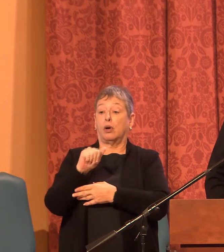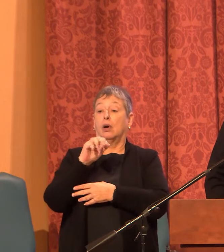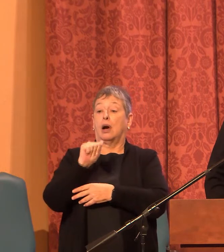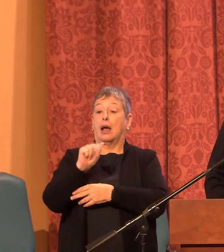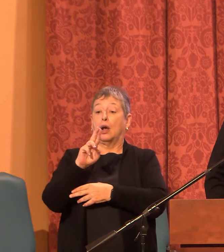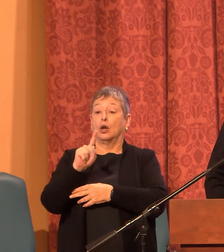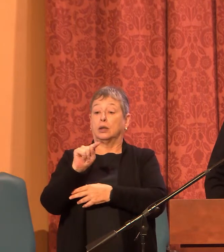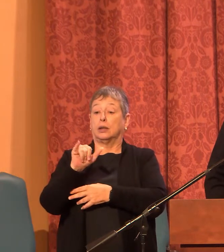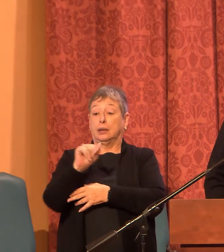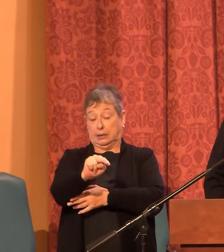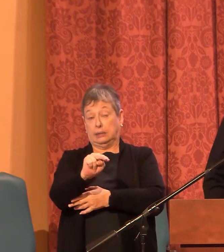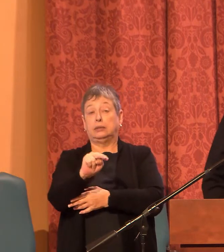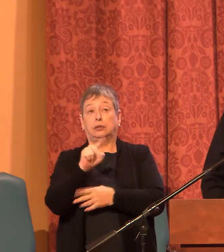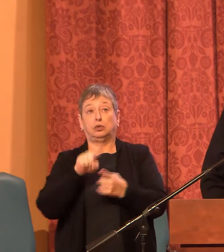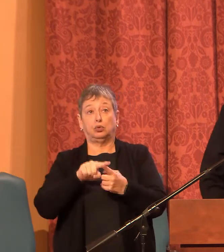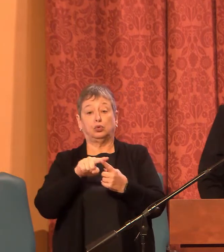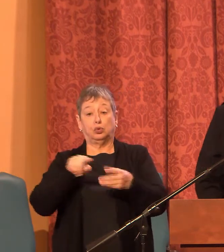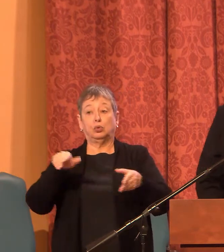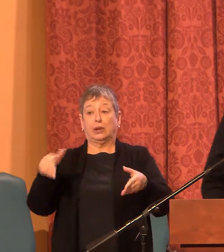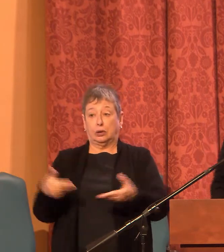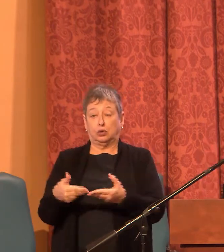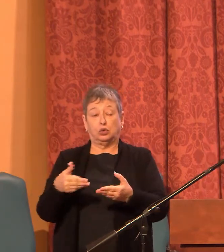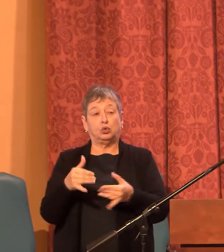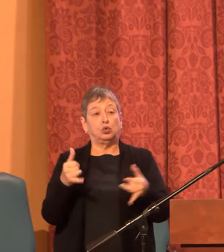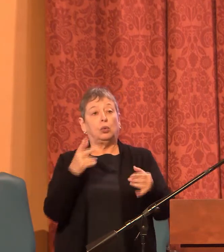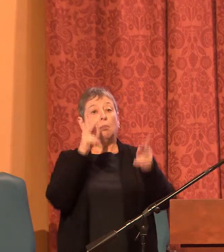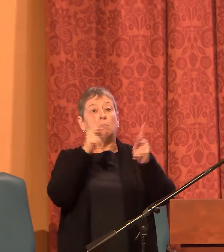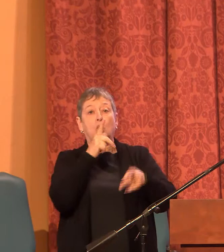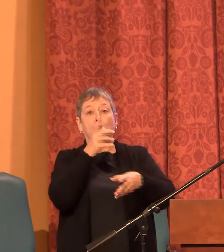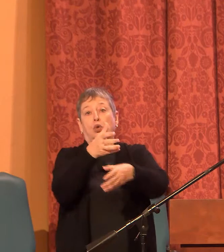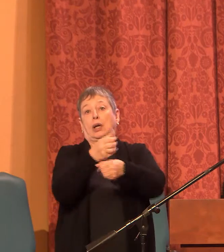to introduce the award recipient.